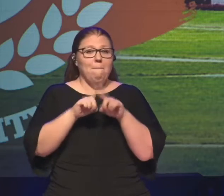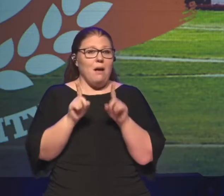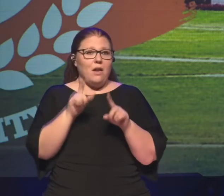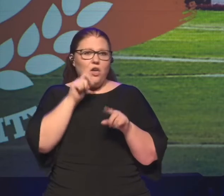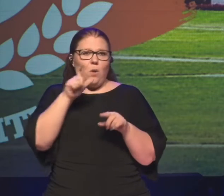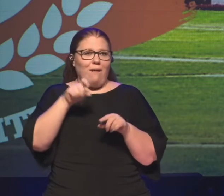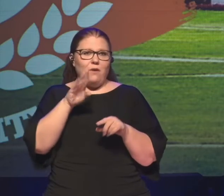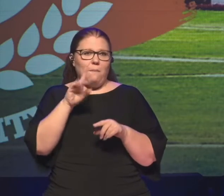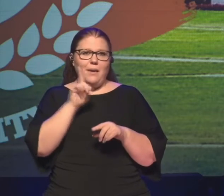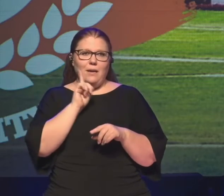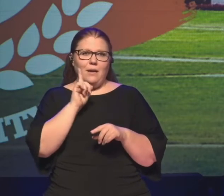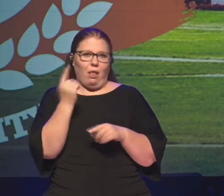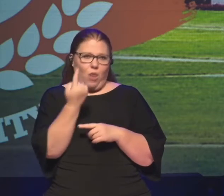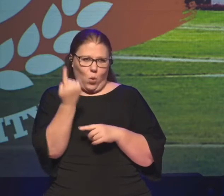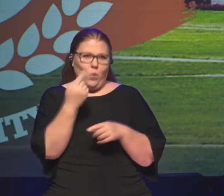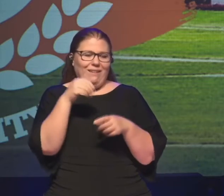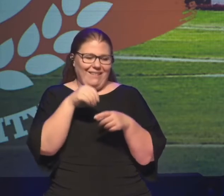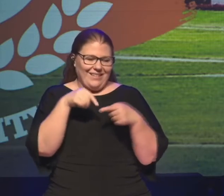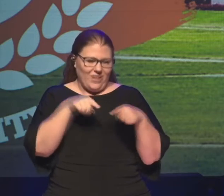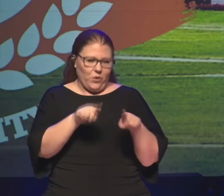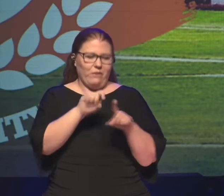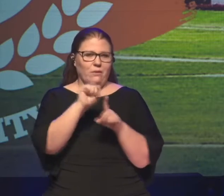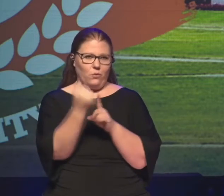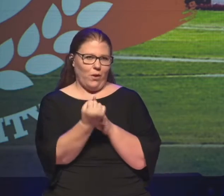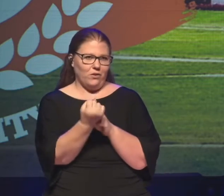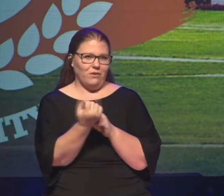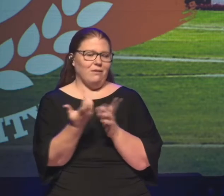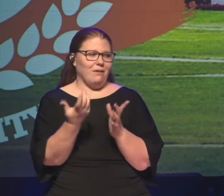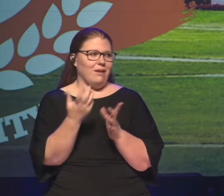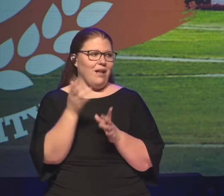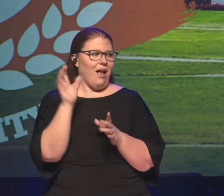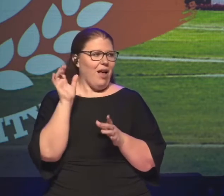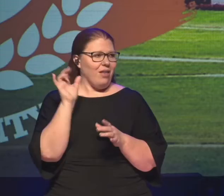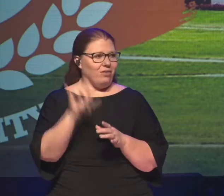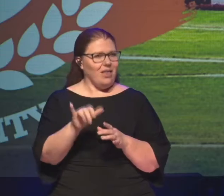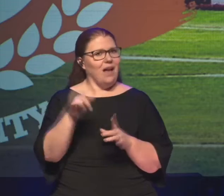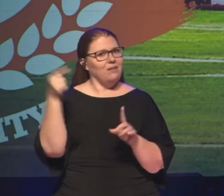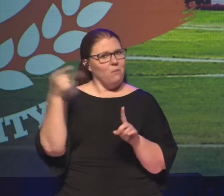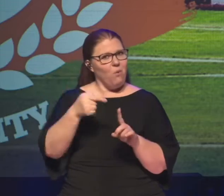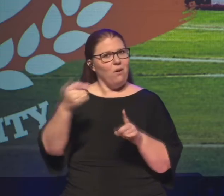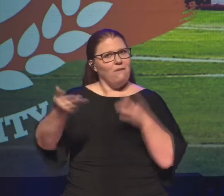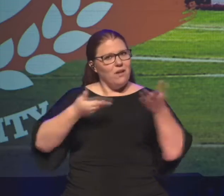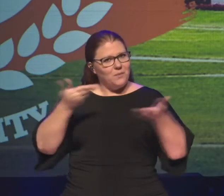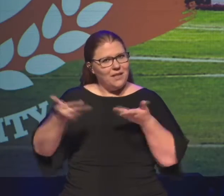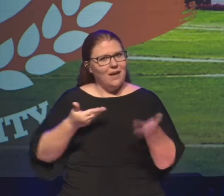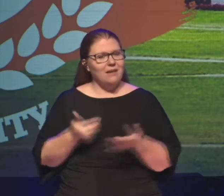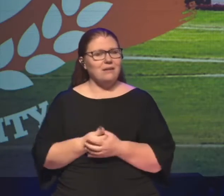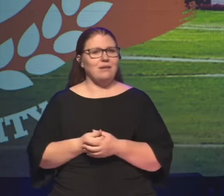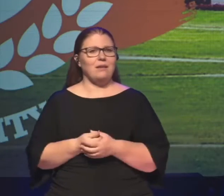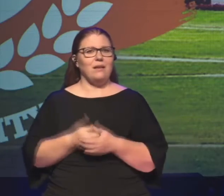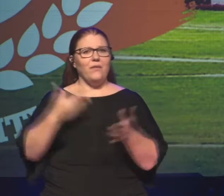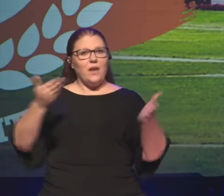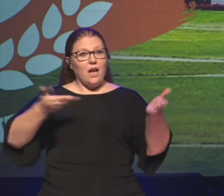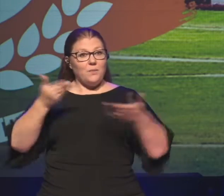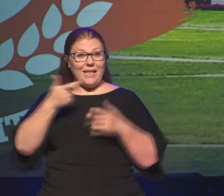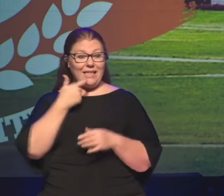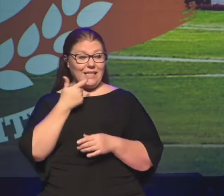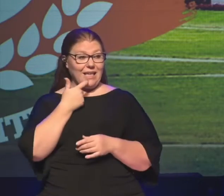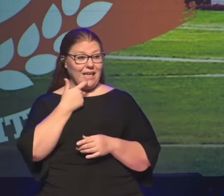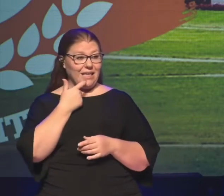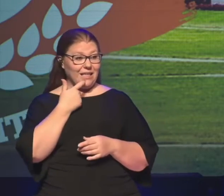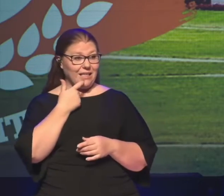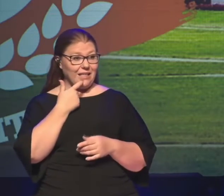alone in them. You don't have, that's what hospitality says. And then hospitality says, here's the